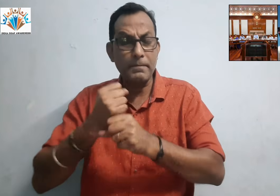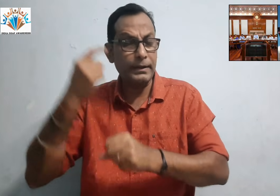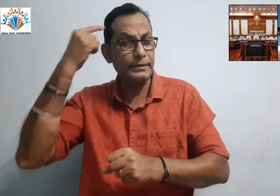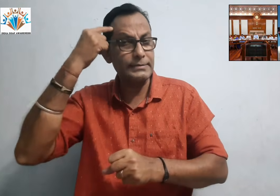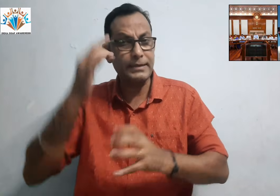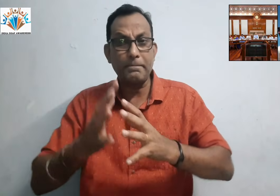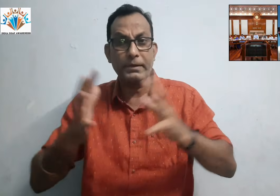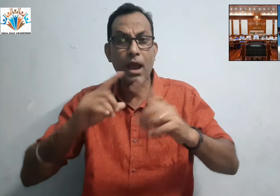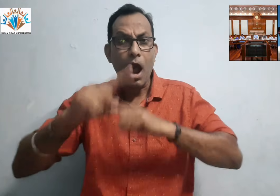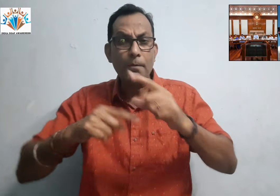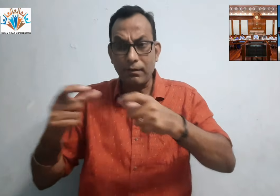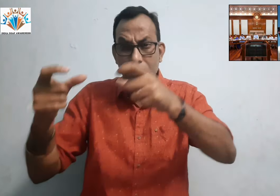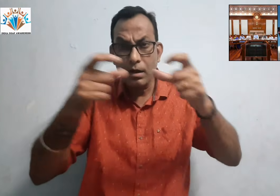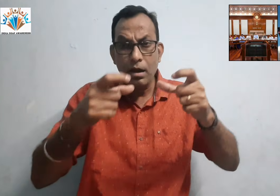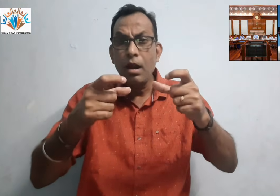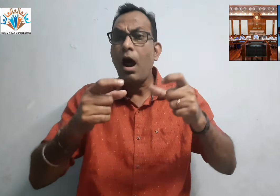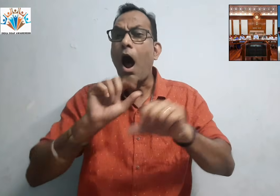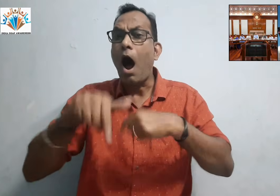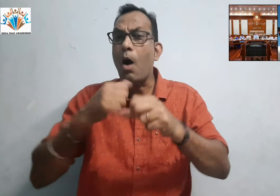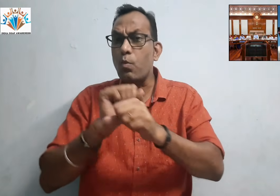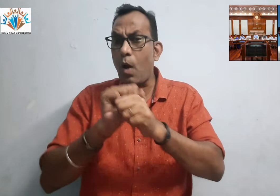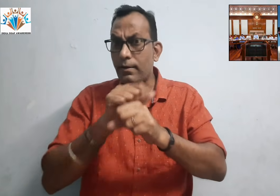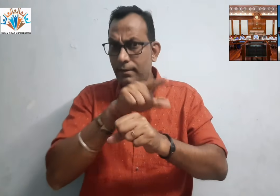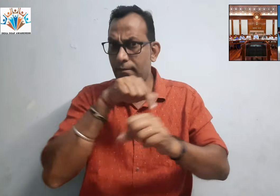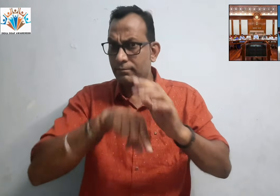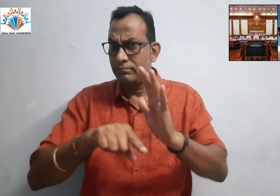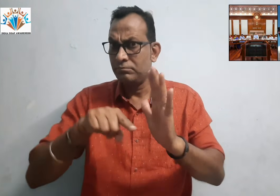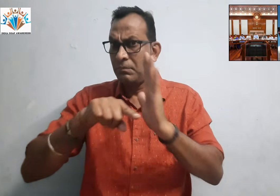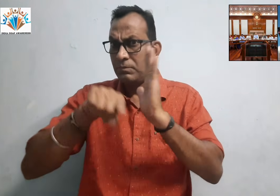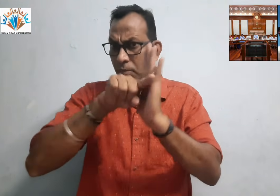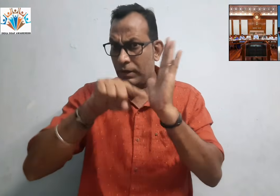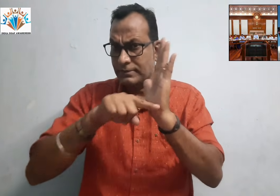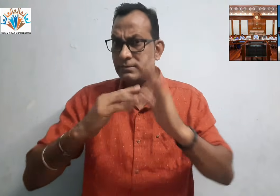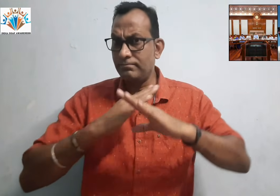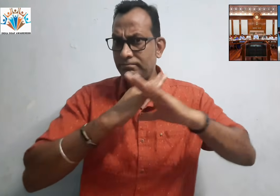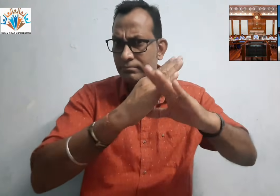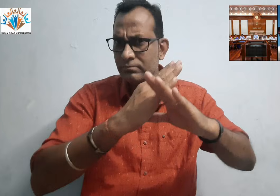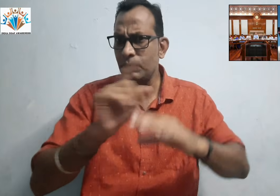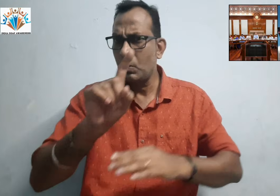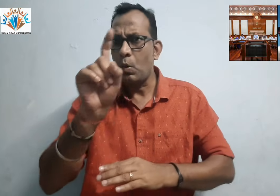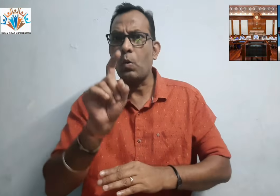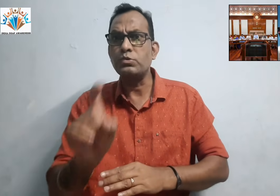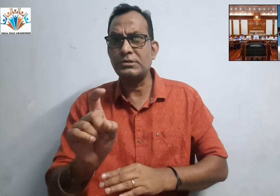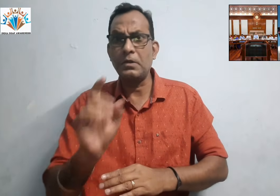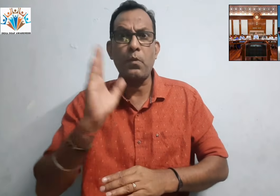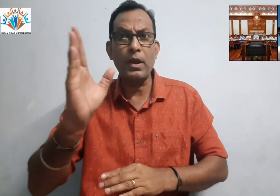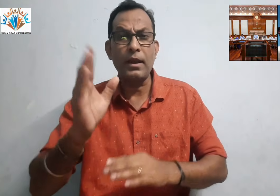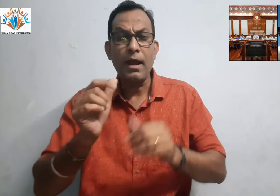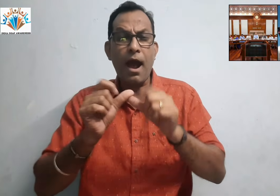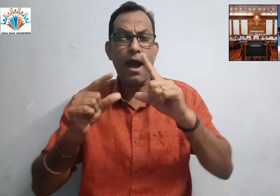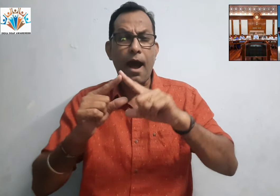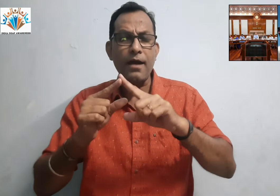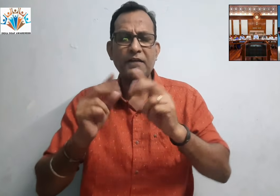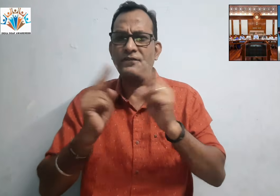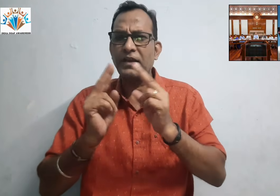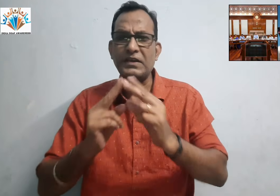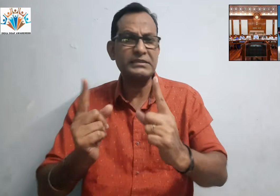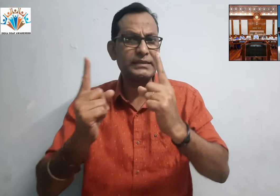government SNP, but how far policy was seen well at the terrorist street